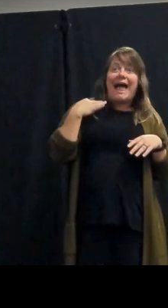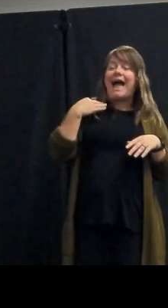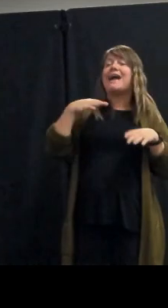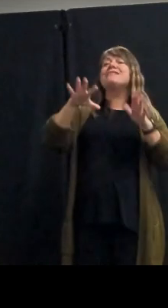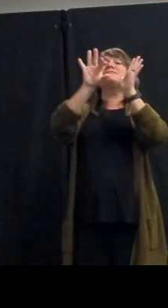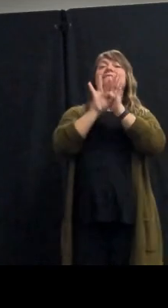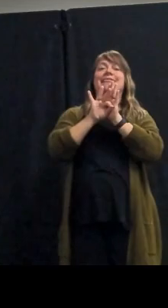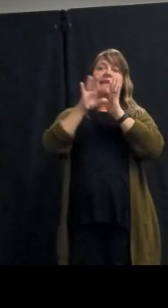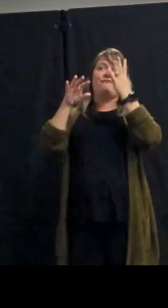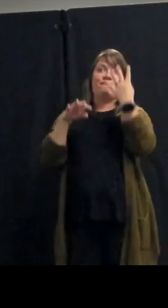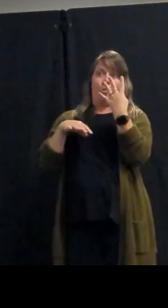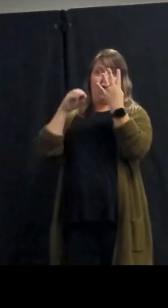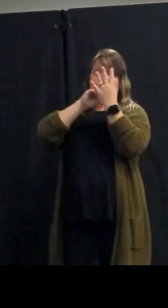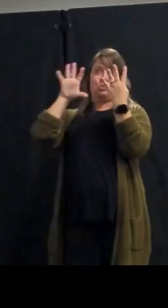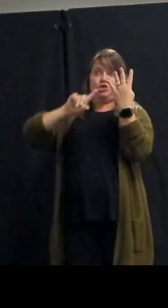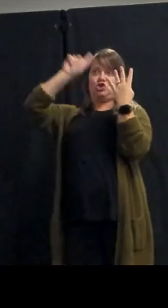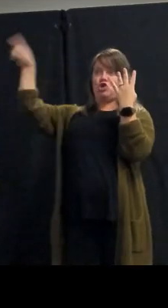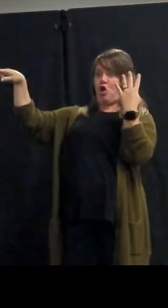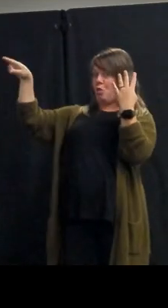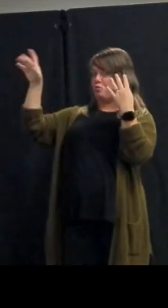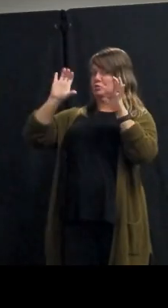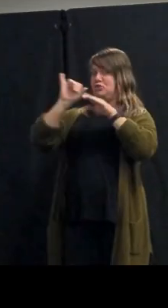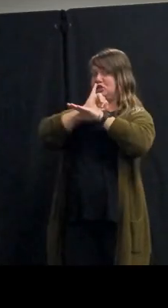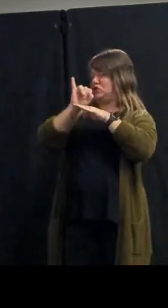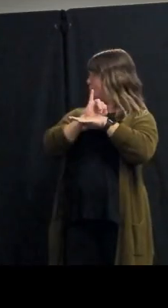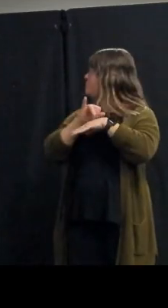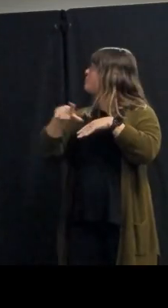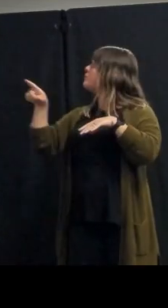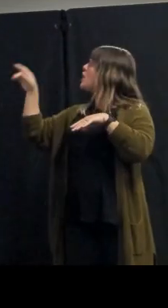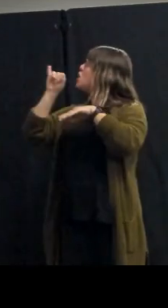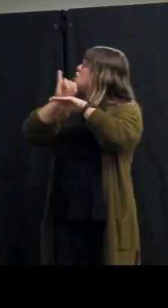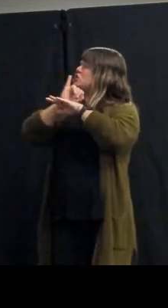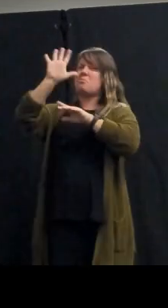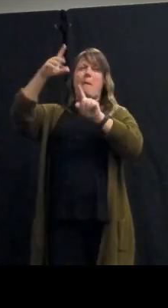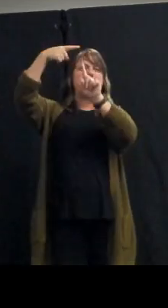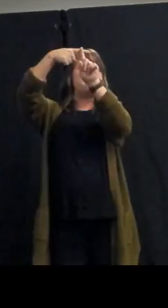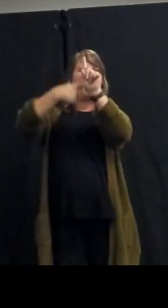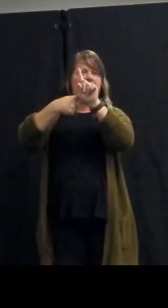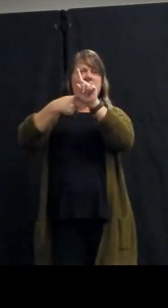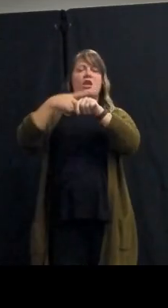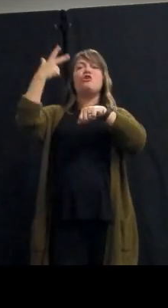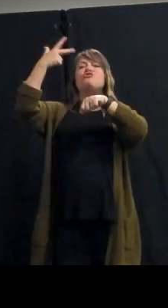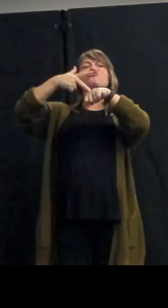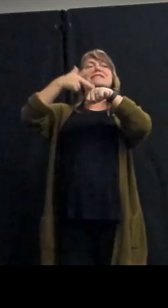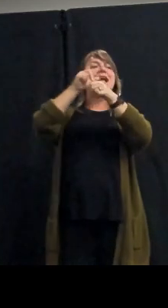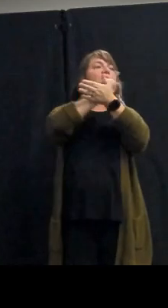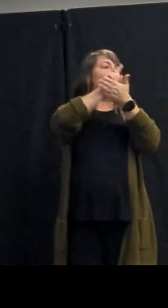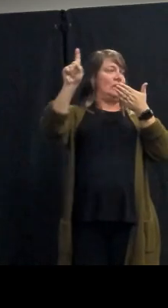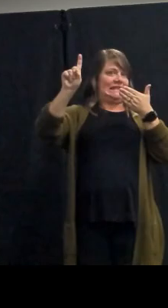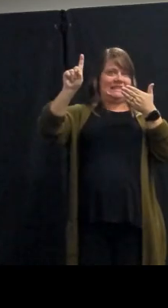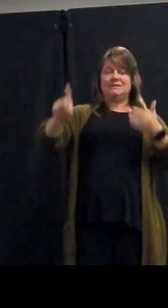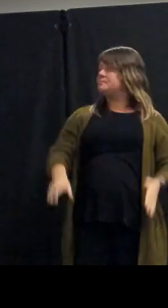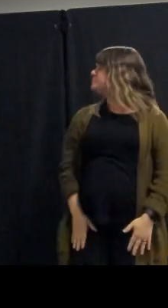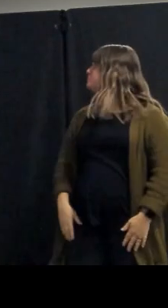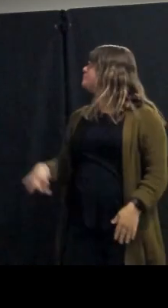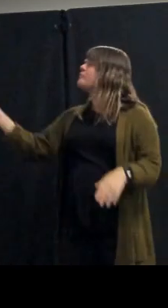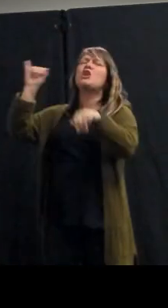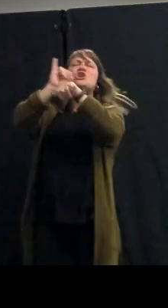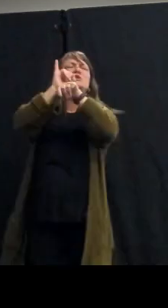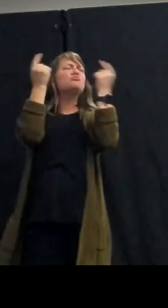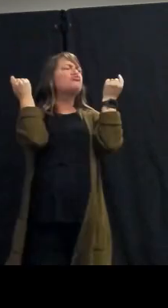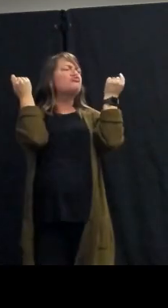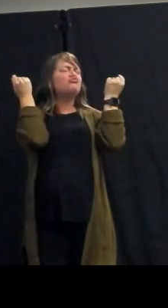or a science field, they applied, and we selected 4 students to go into this internship. The internship was about a month,